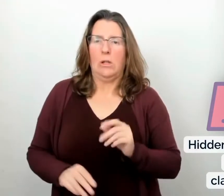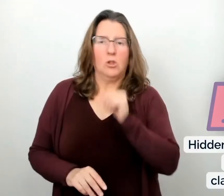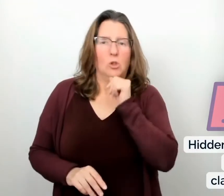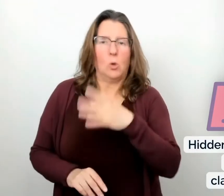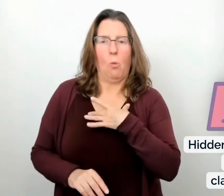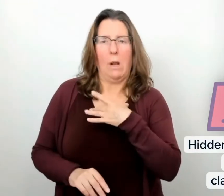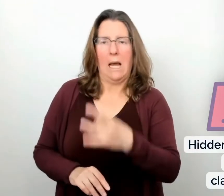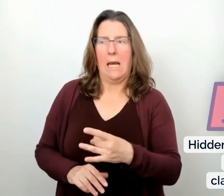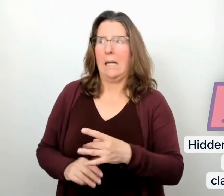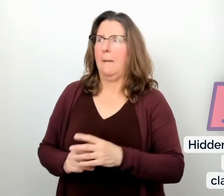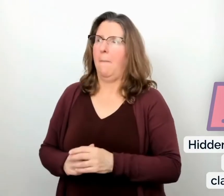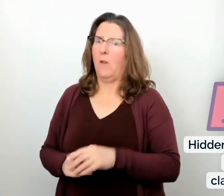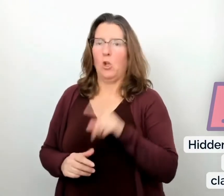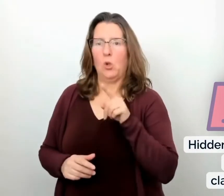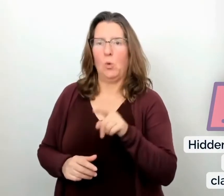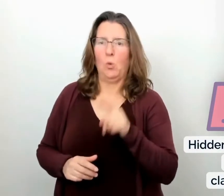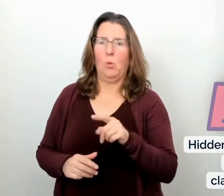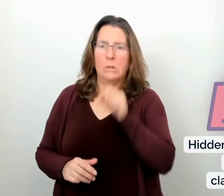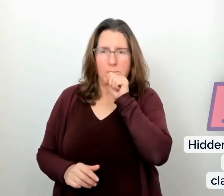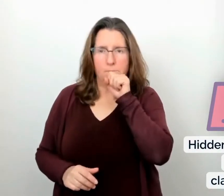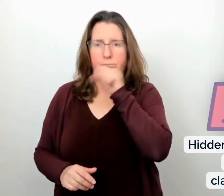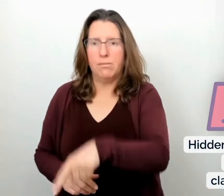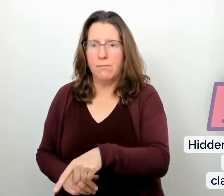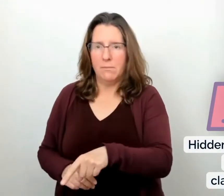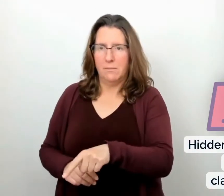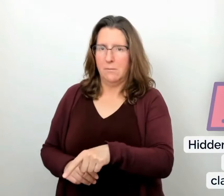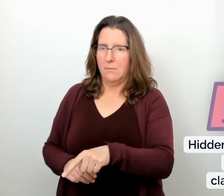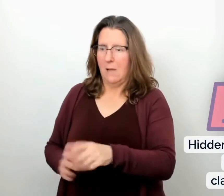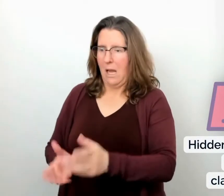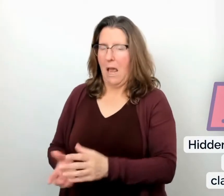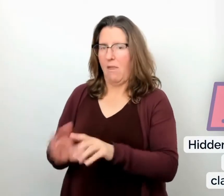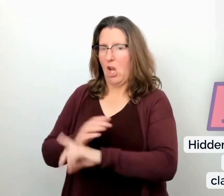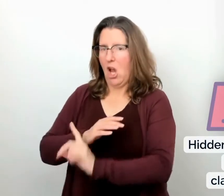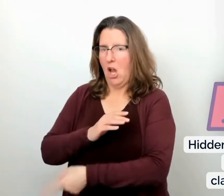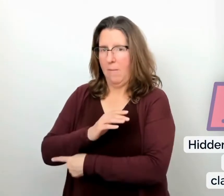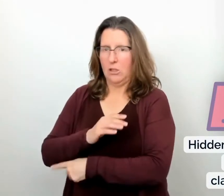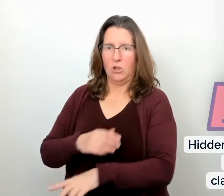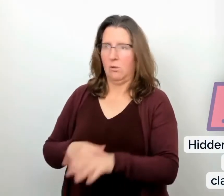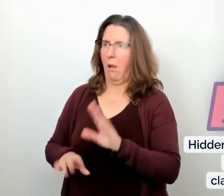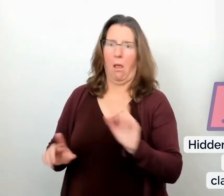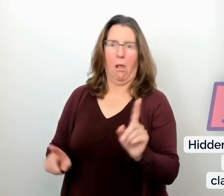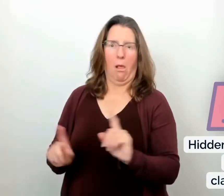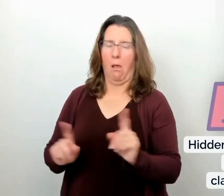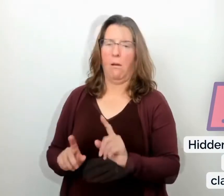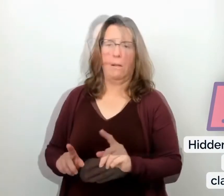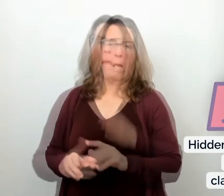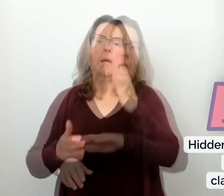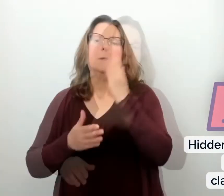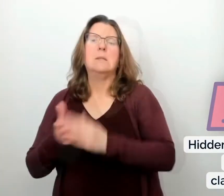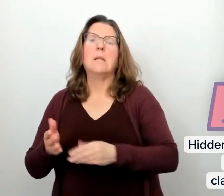That one teacher doesn't care about a certain behavior like spitting in a garbage can, but another teacher does mind.